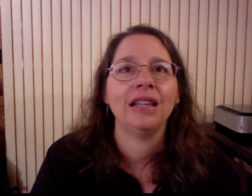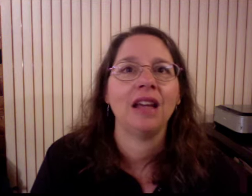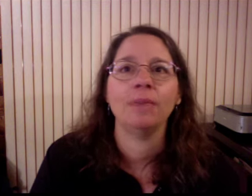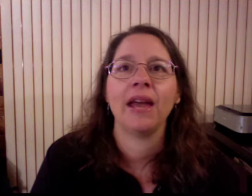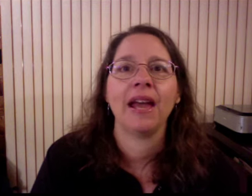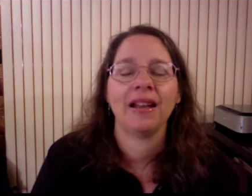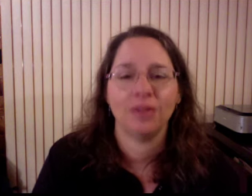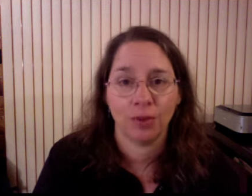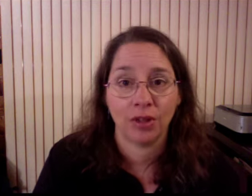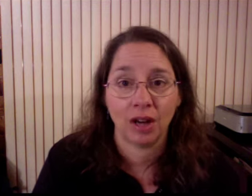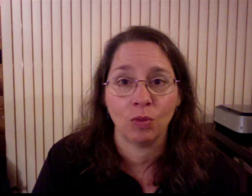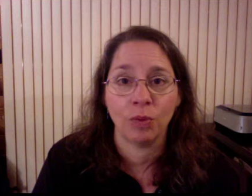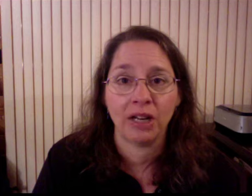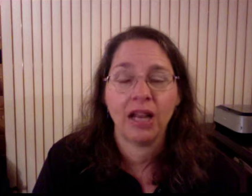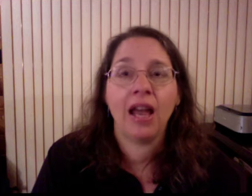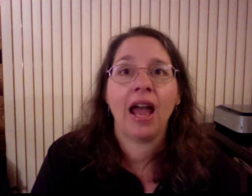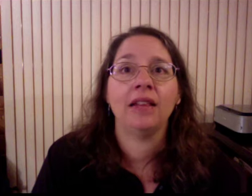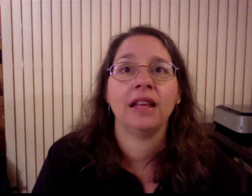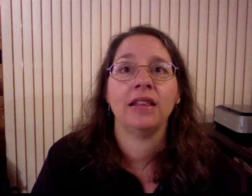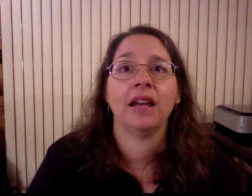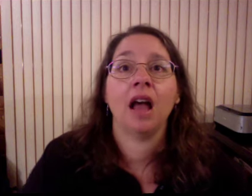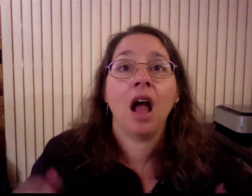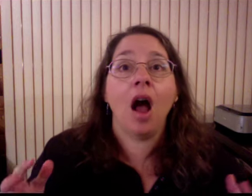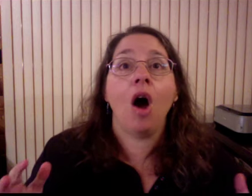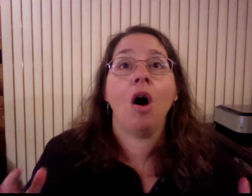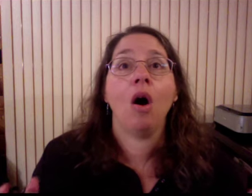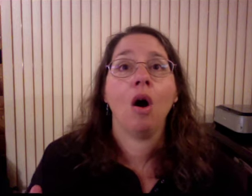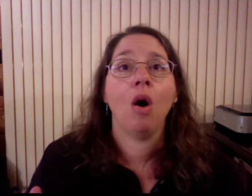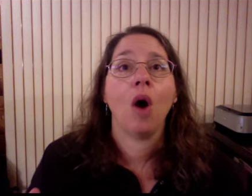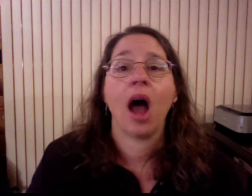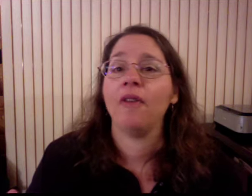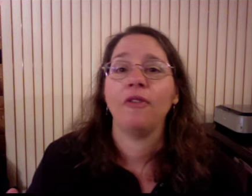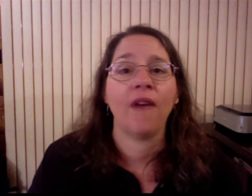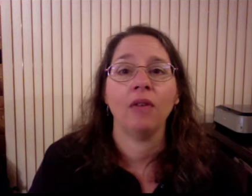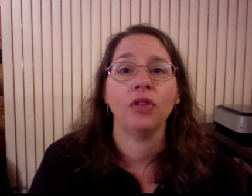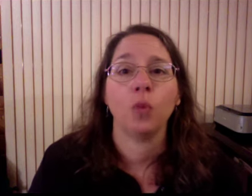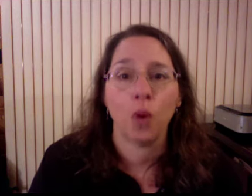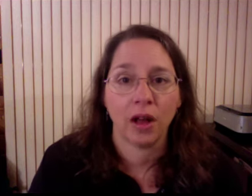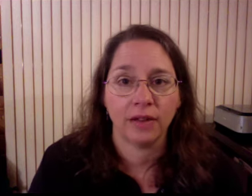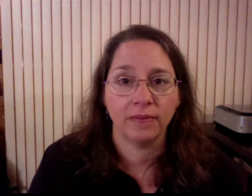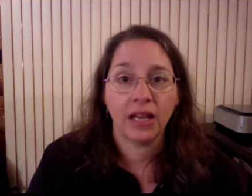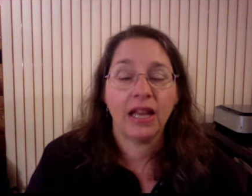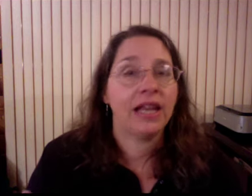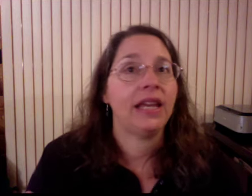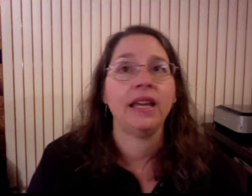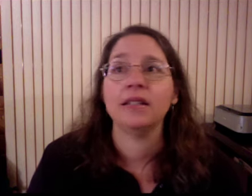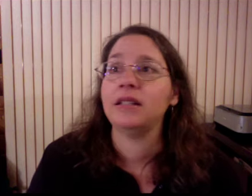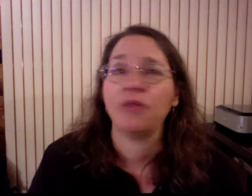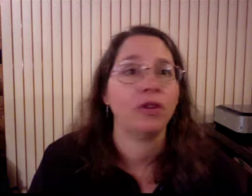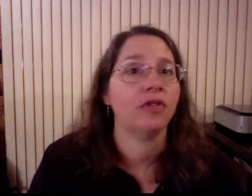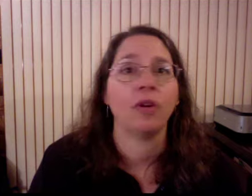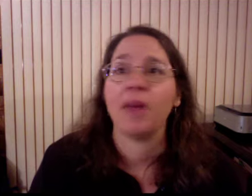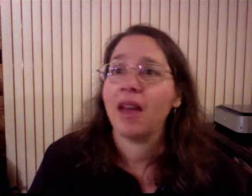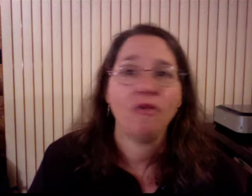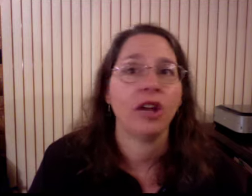young man or the young woman and they think, oh, I've found the one. He is different from every